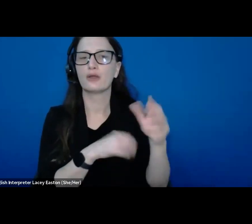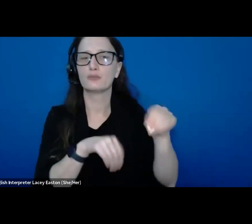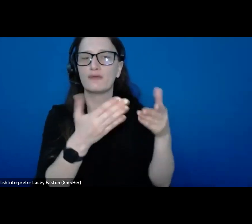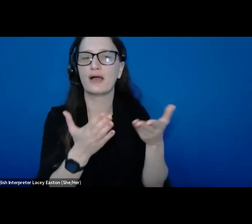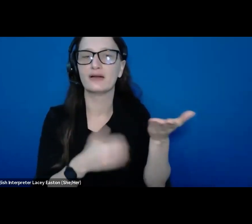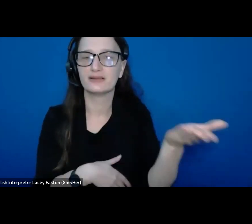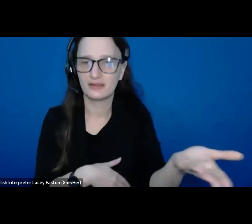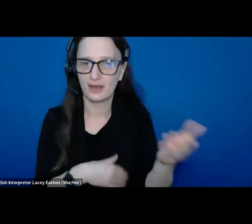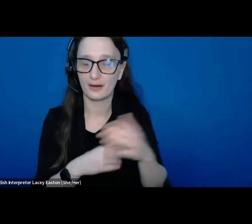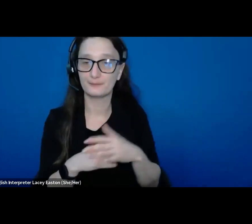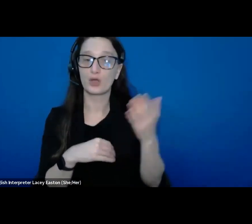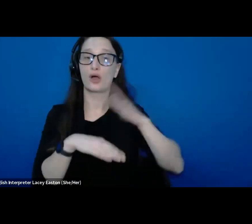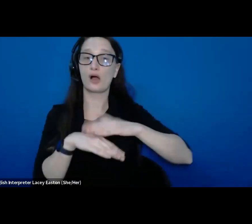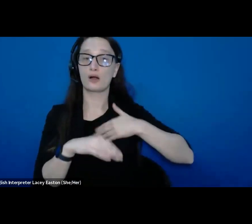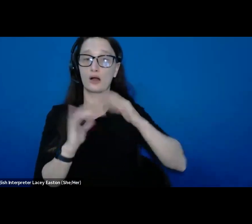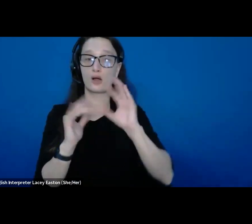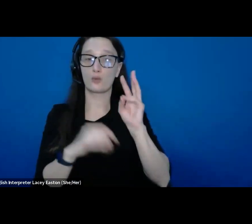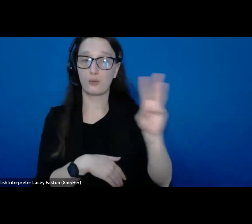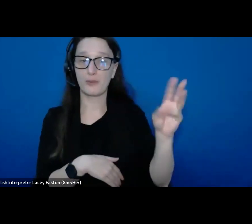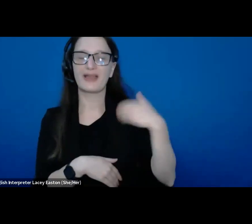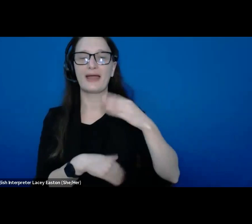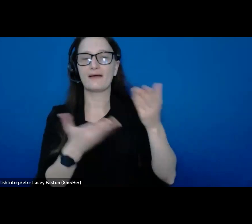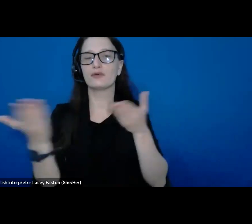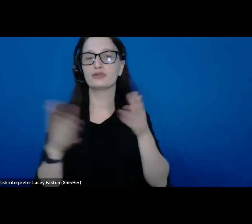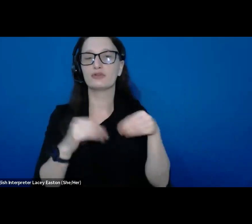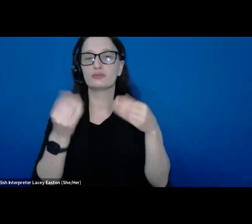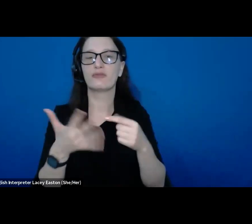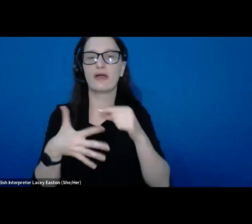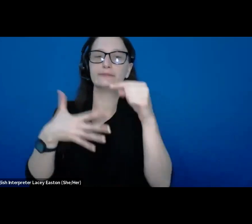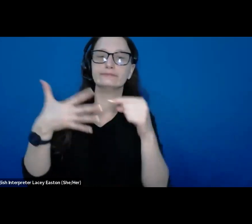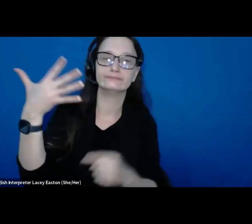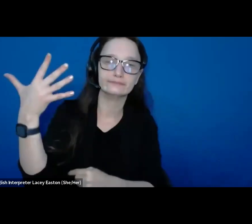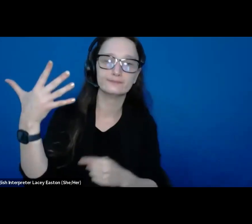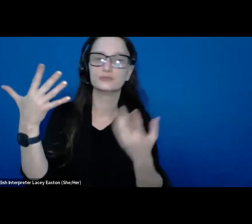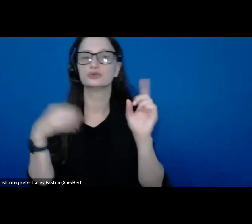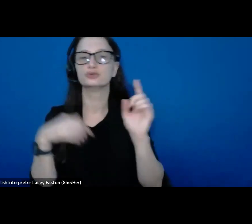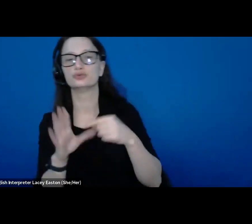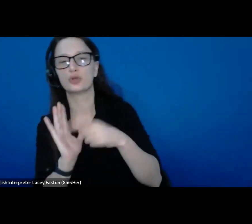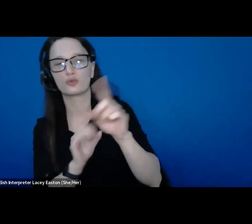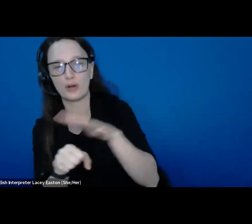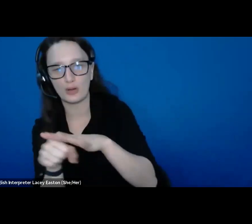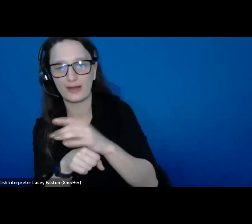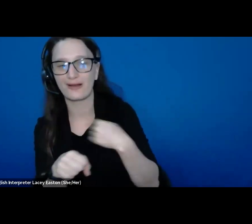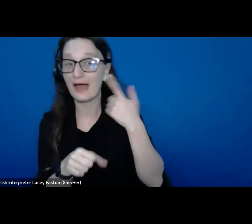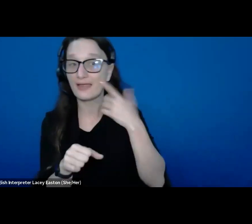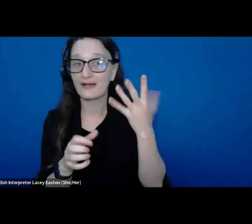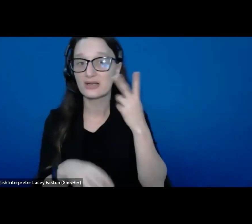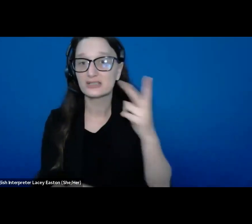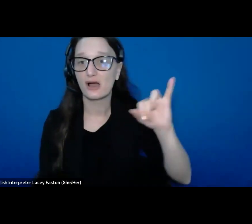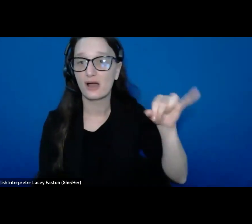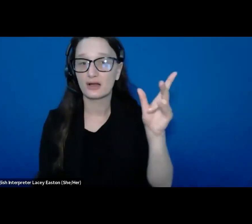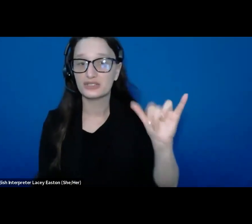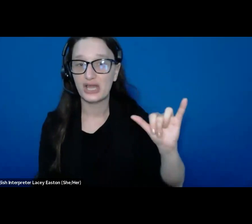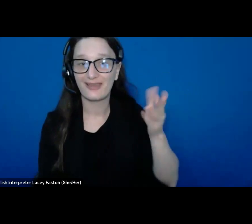listing that shows the ones that are located, but for example, I think I saw Jay on there, but Jay serves that area, but his office